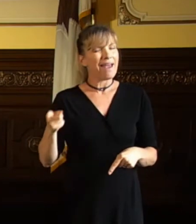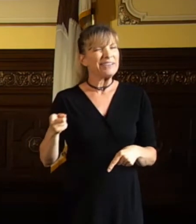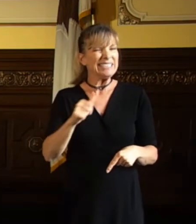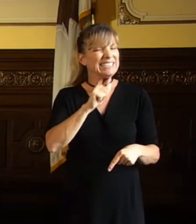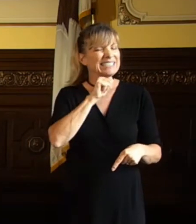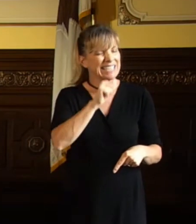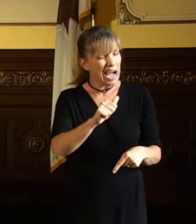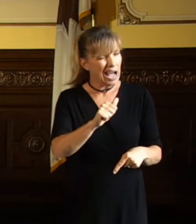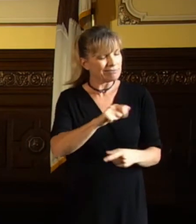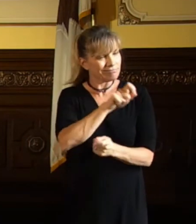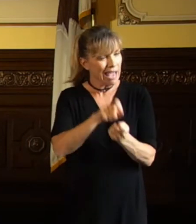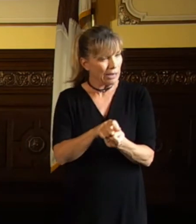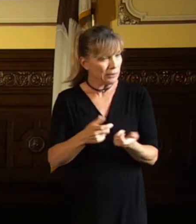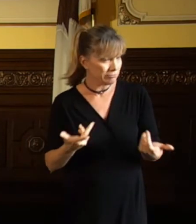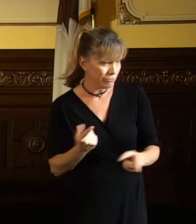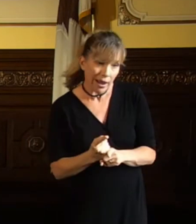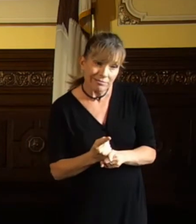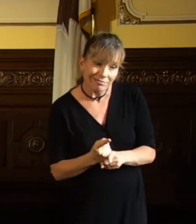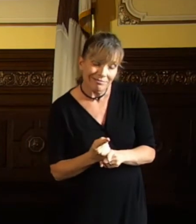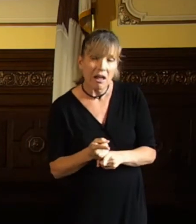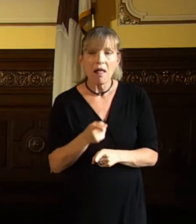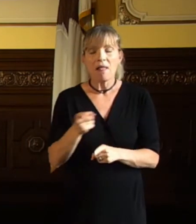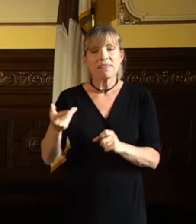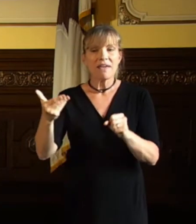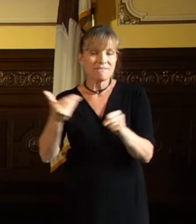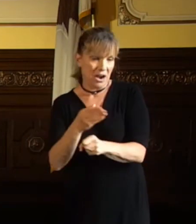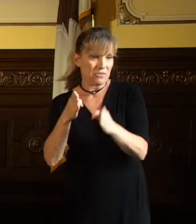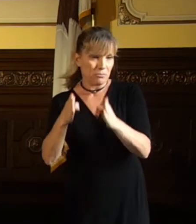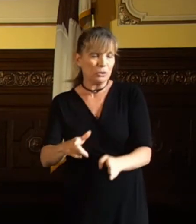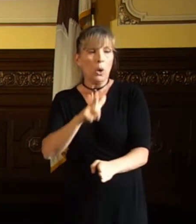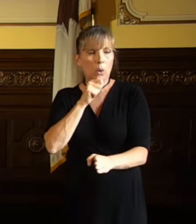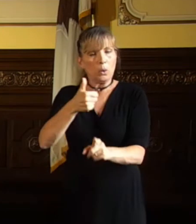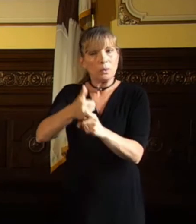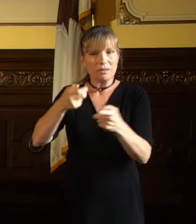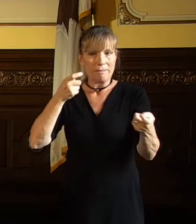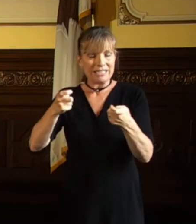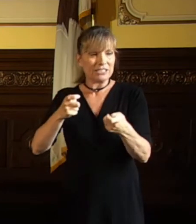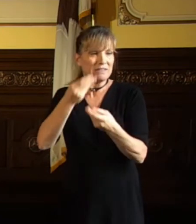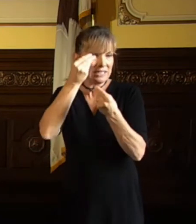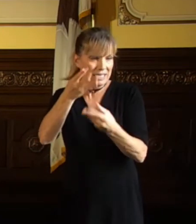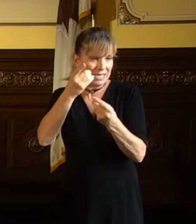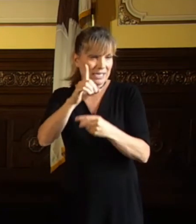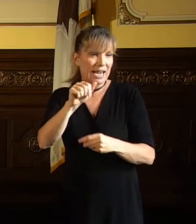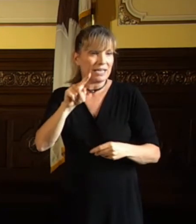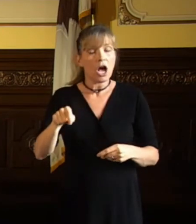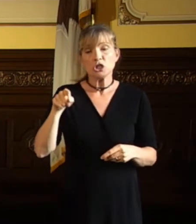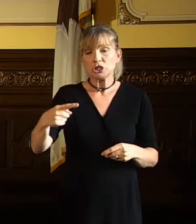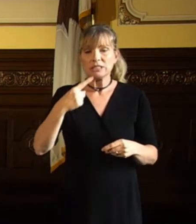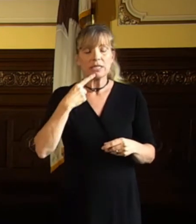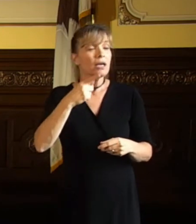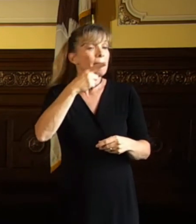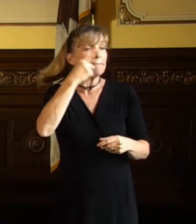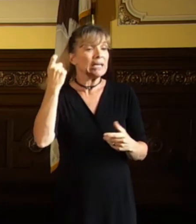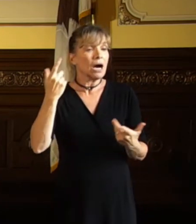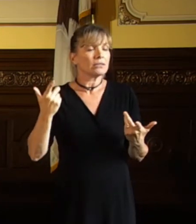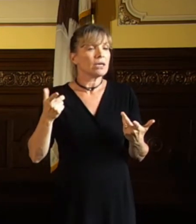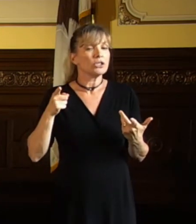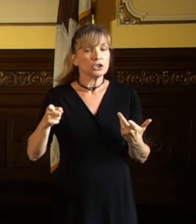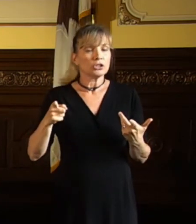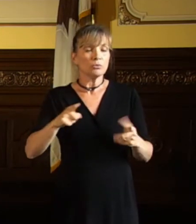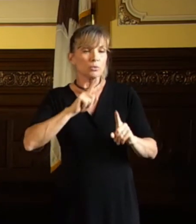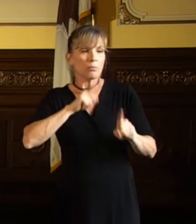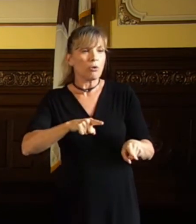isn't accurate, right? They fired the person who was managing the data, and she says it was because she